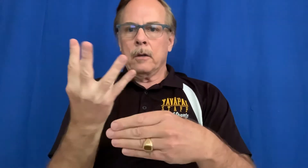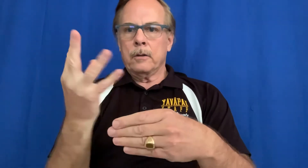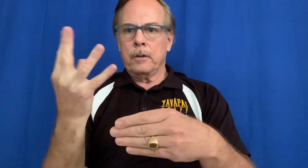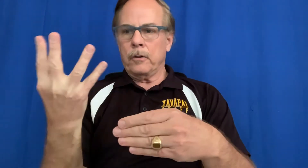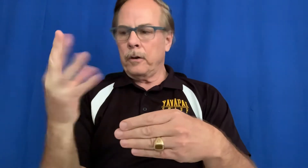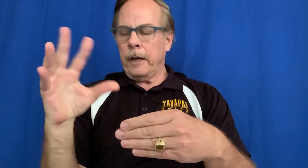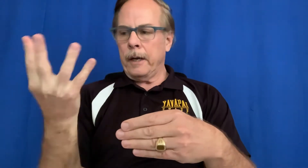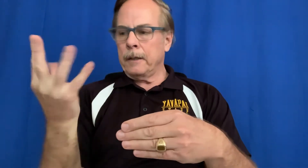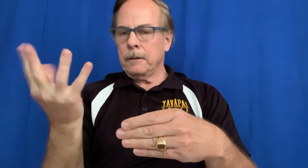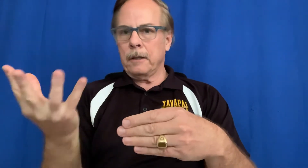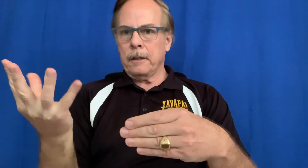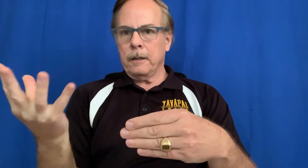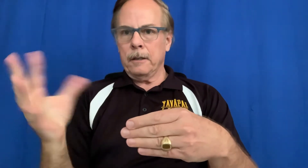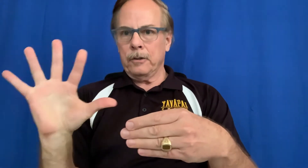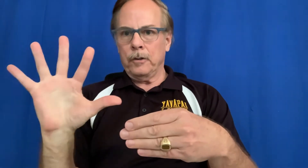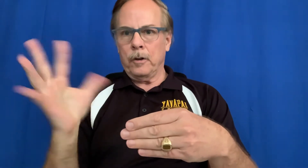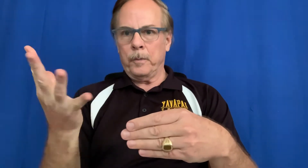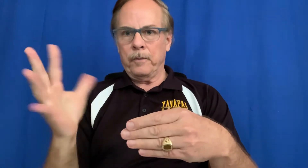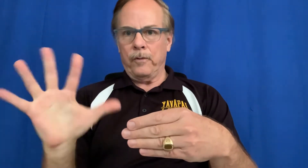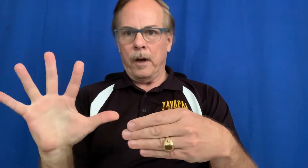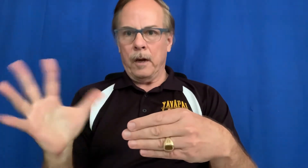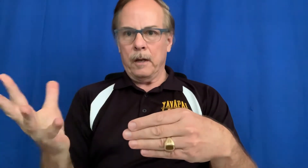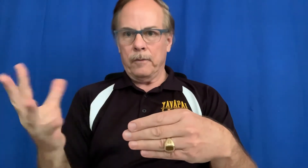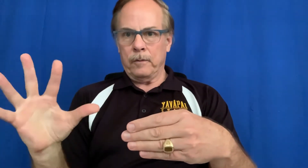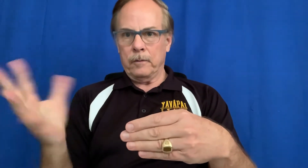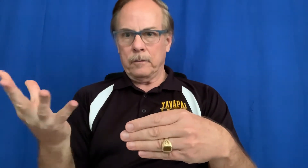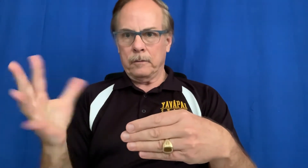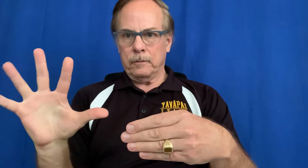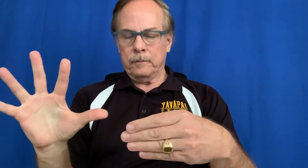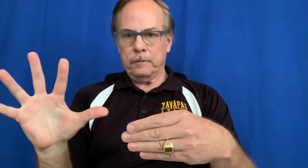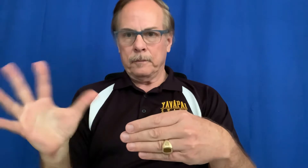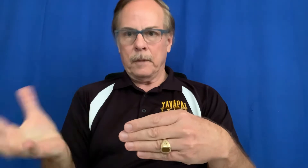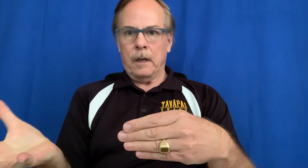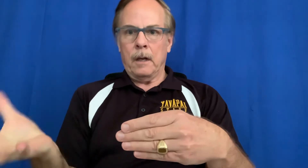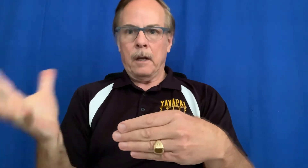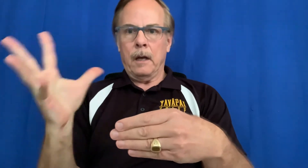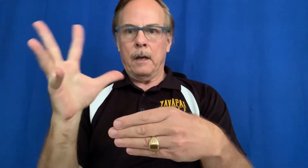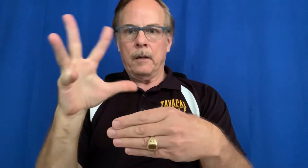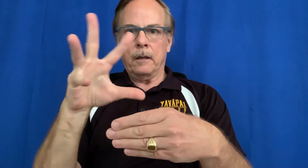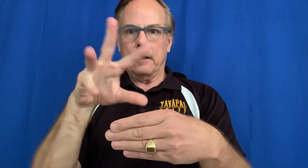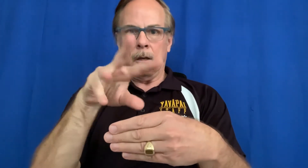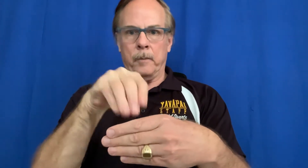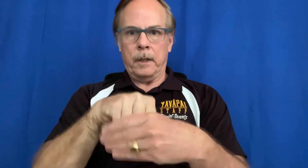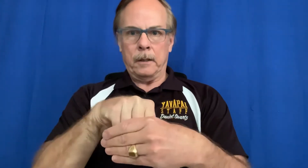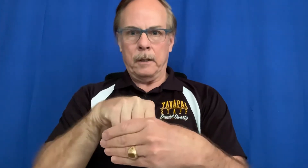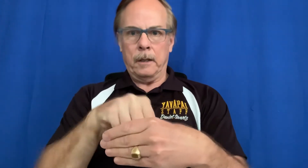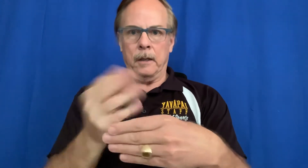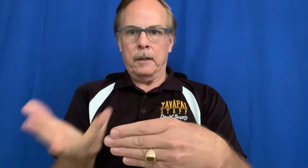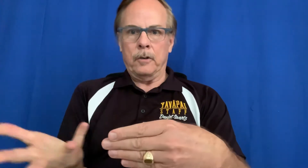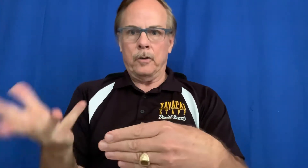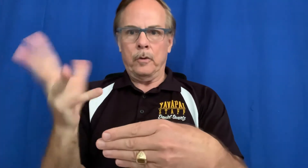So your hands like this, your open five, and then coming into